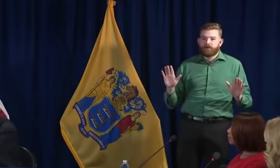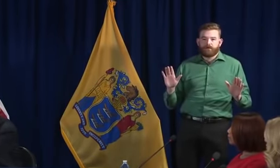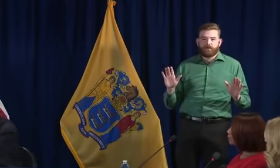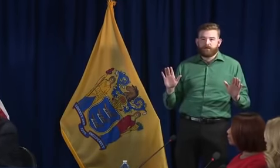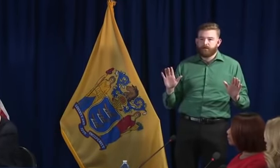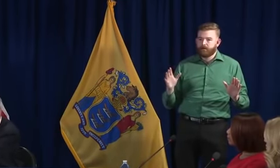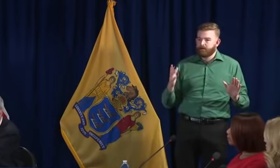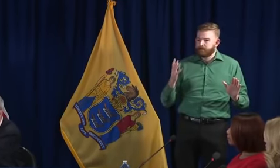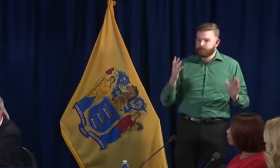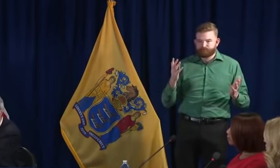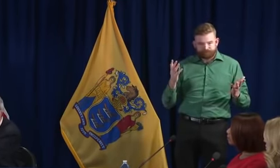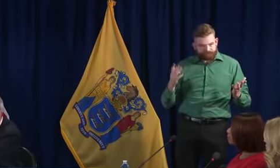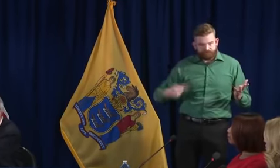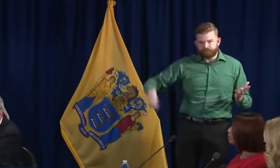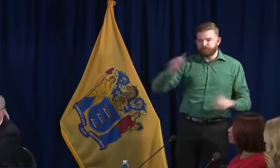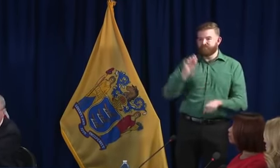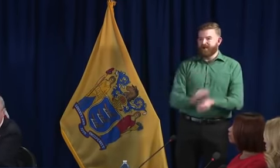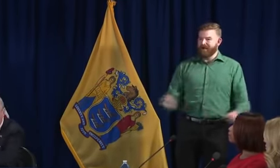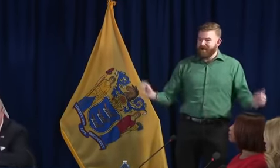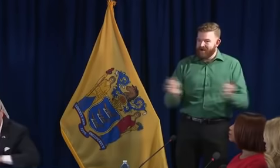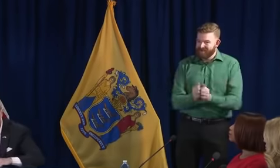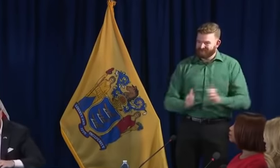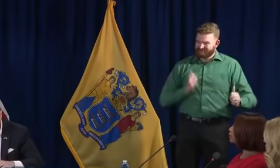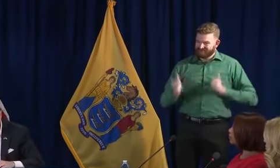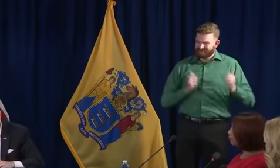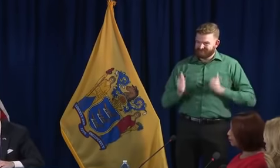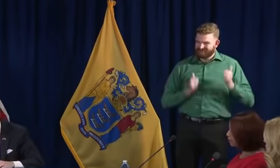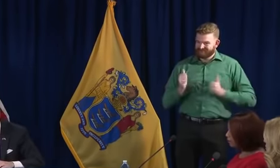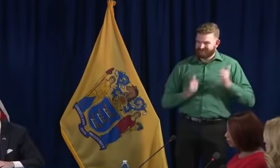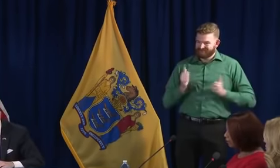to build out our capacity to care for people.